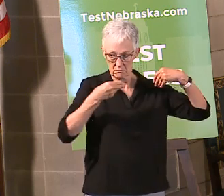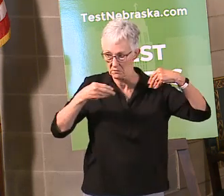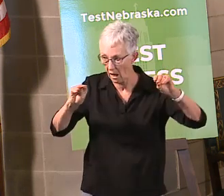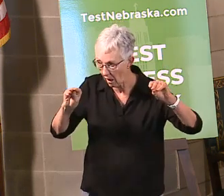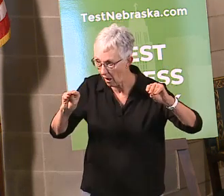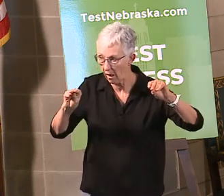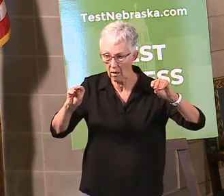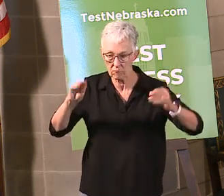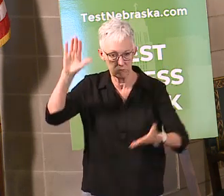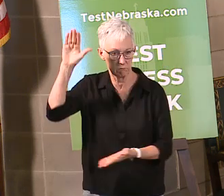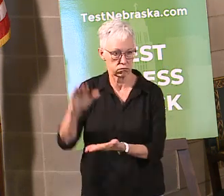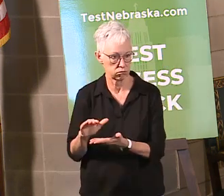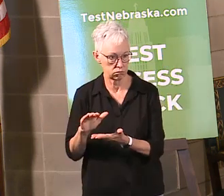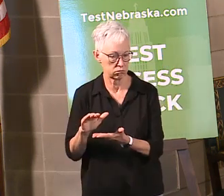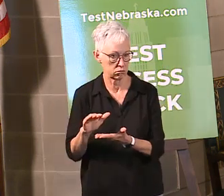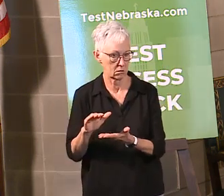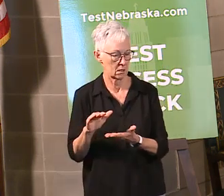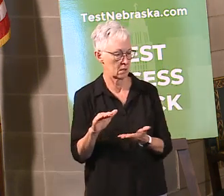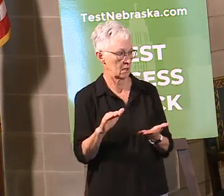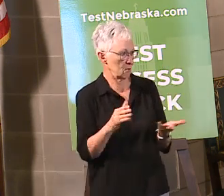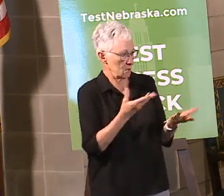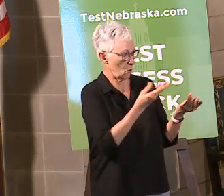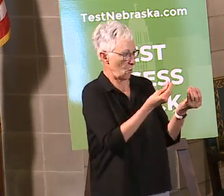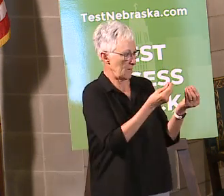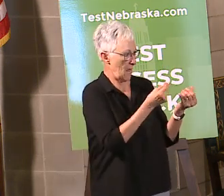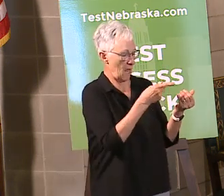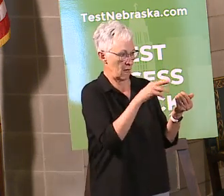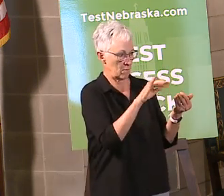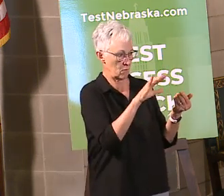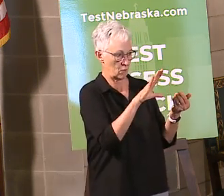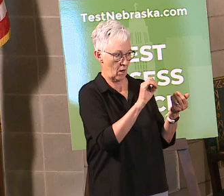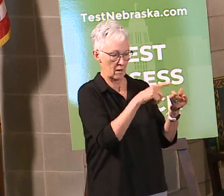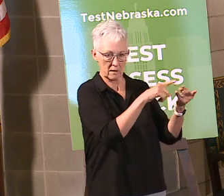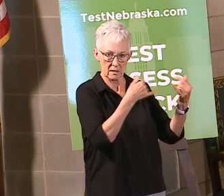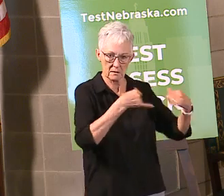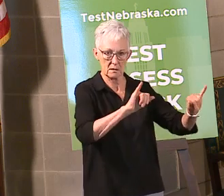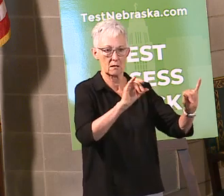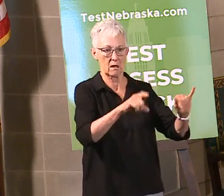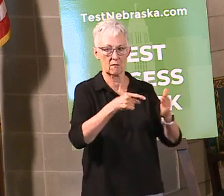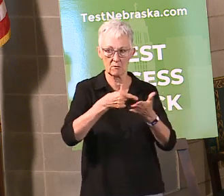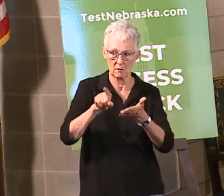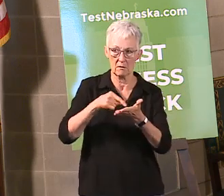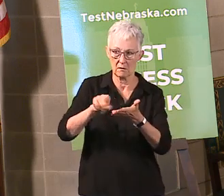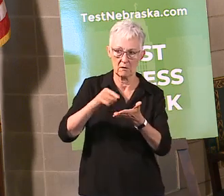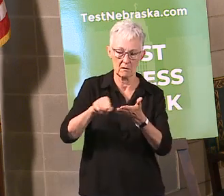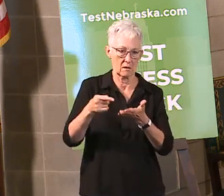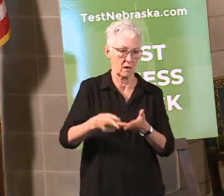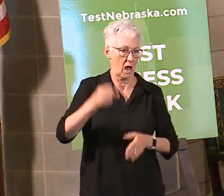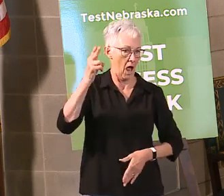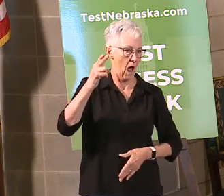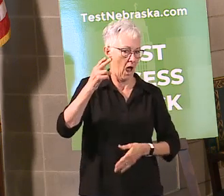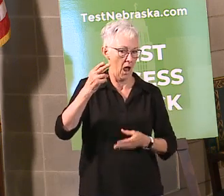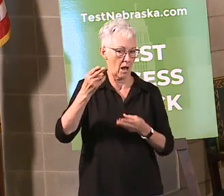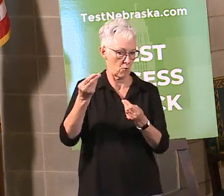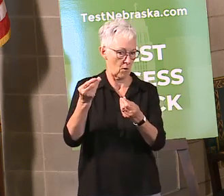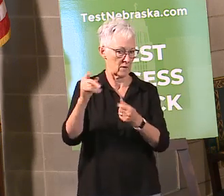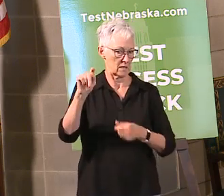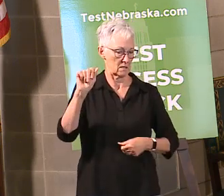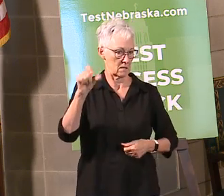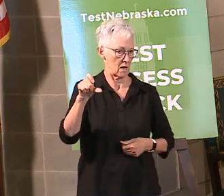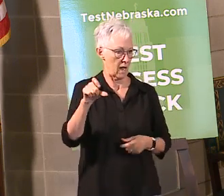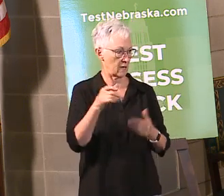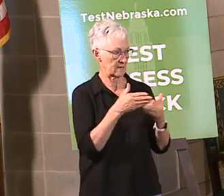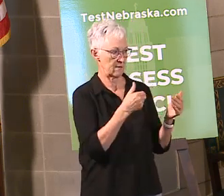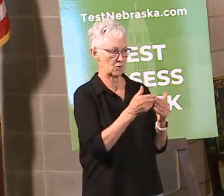Land prices haven't been adjusted for that, and so they're still responsible for those property taxes. So there's an even increased burden with regard to that. But then you've got